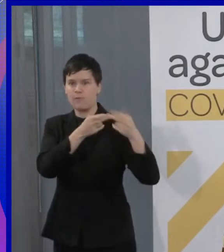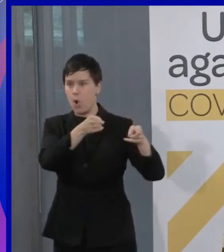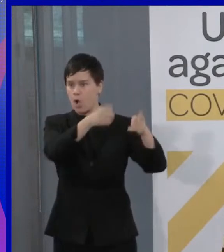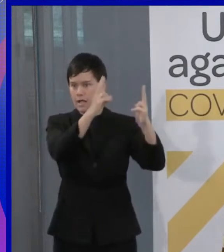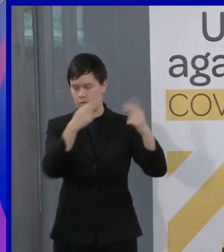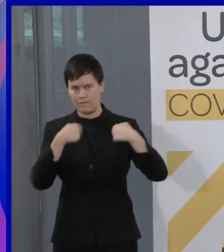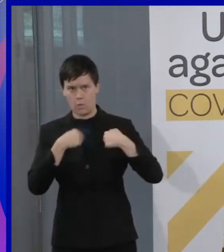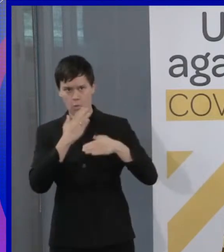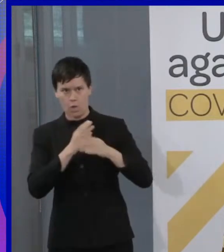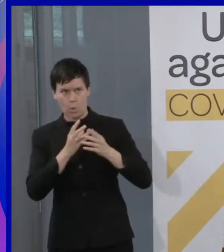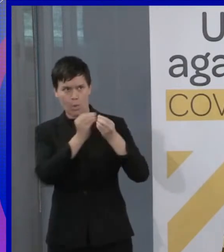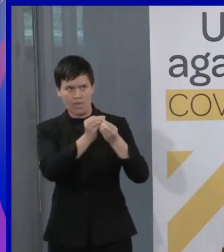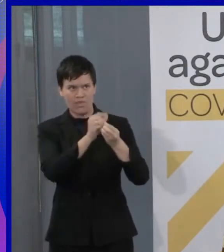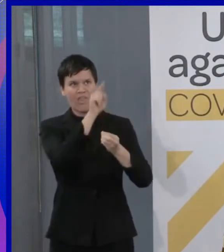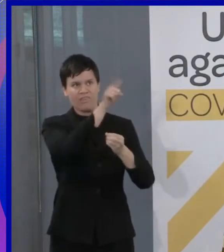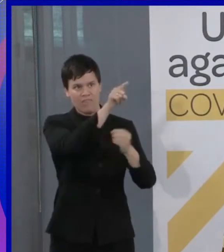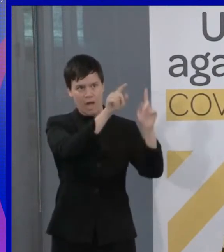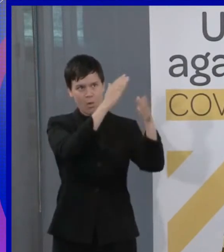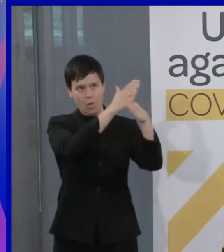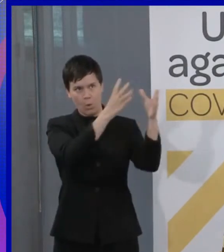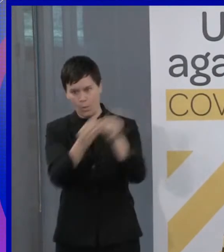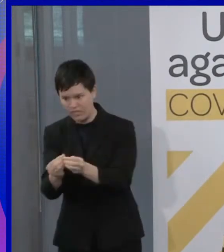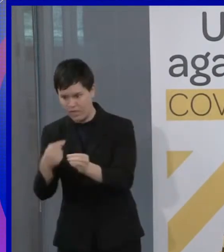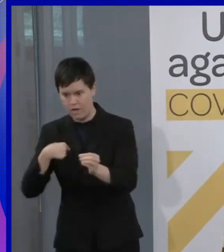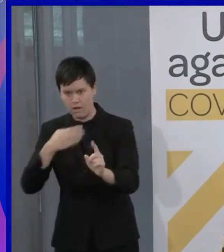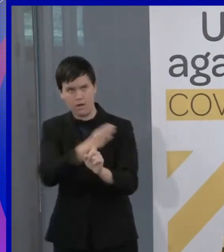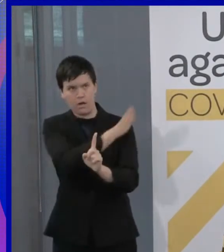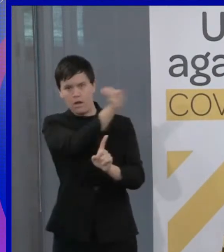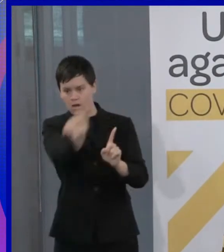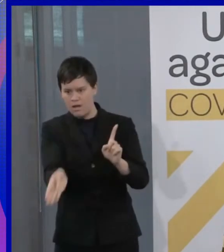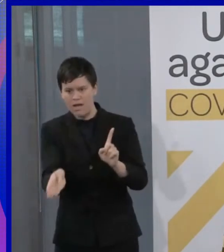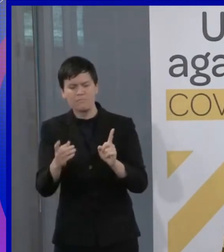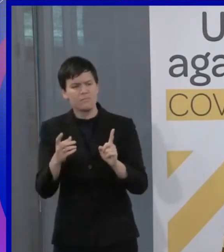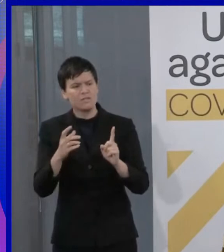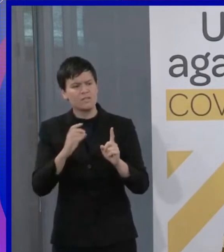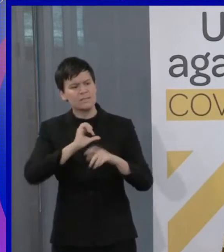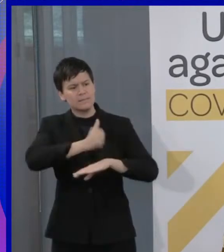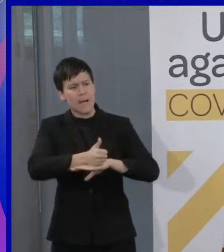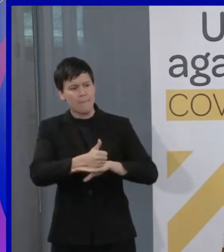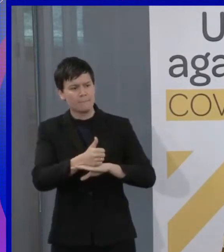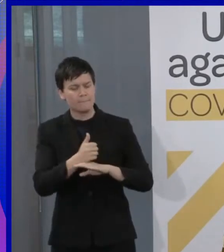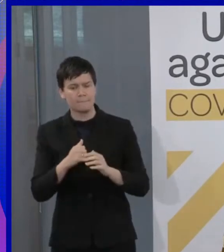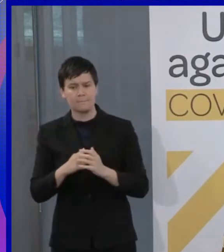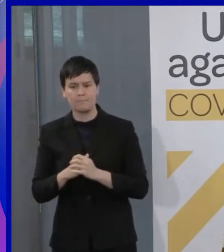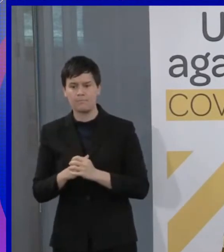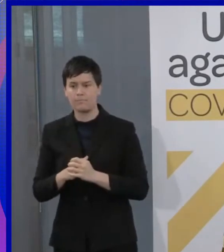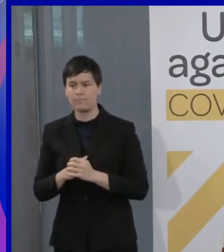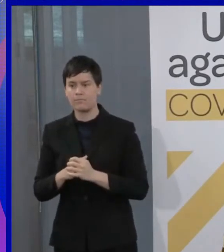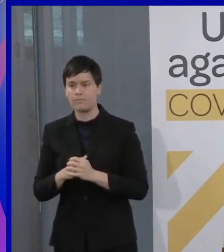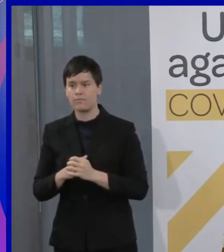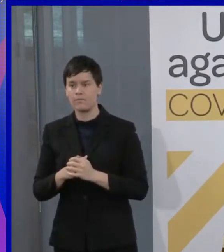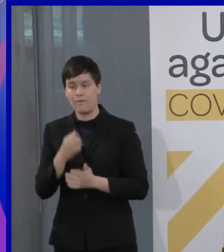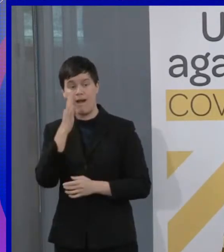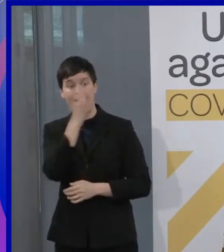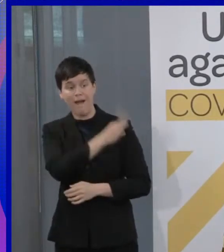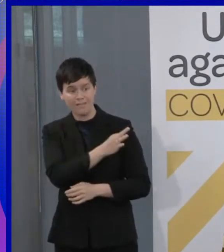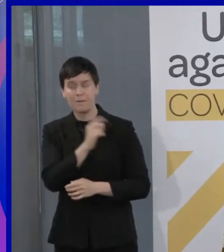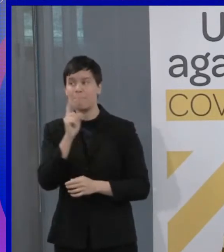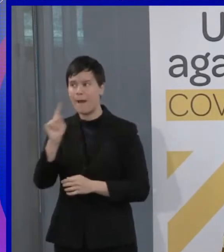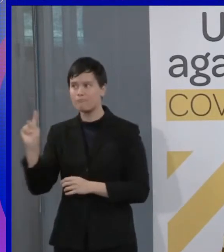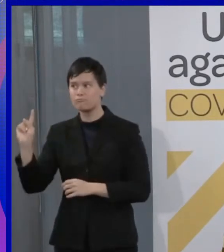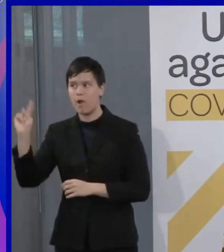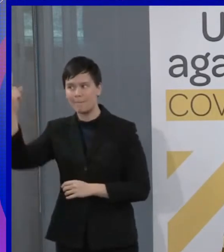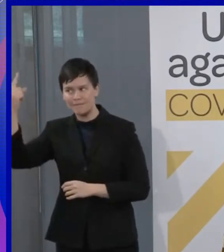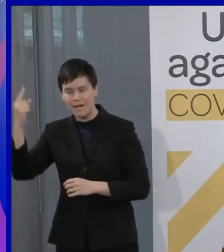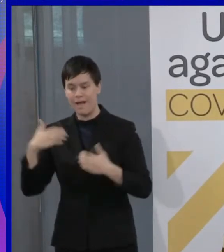workforces were available so that they could be tested. The problem here is that they were under the impression that regular testing was